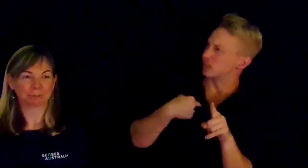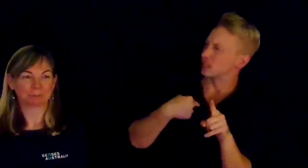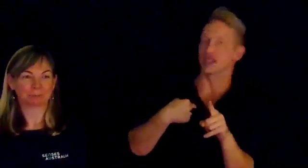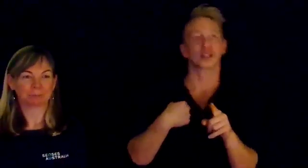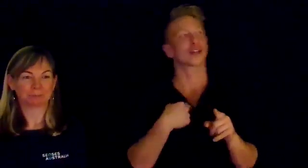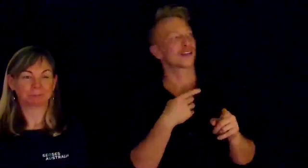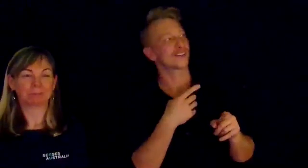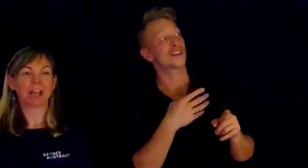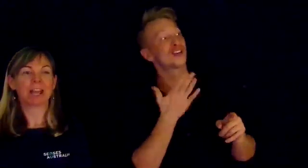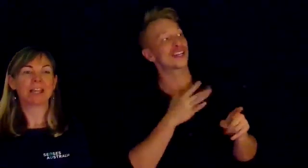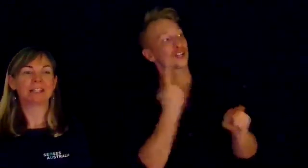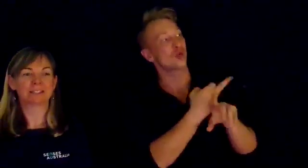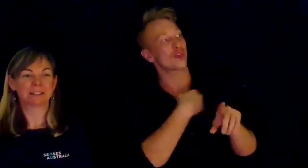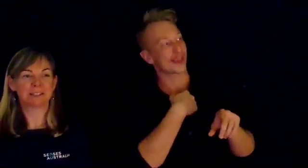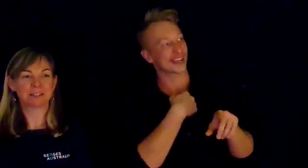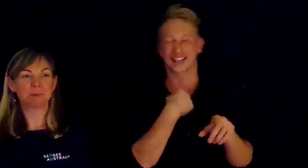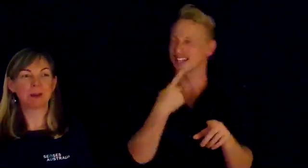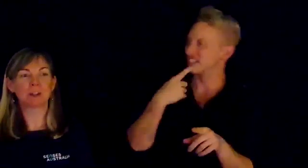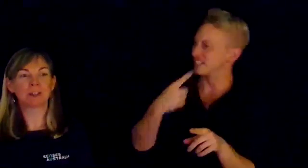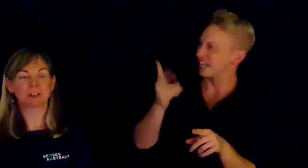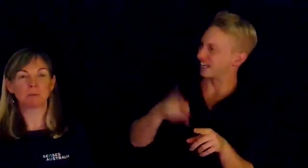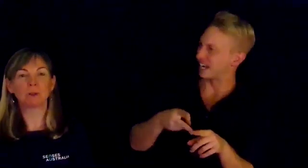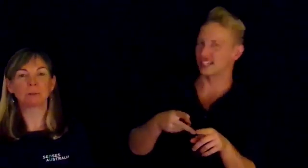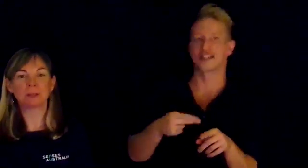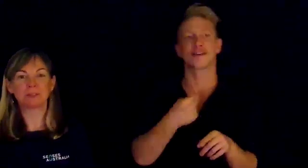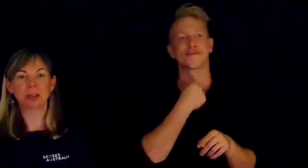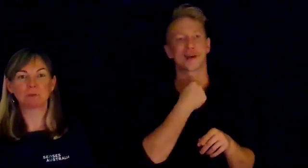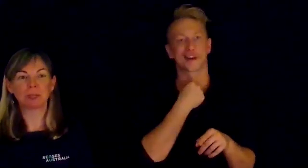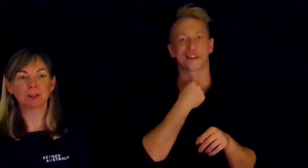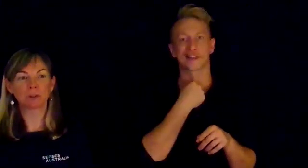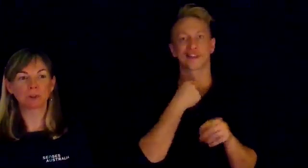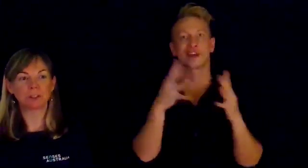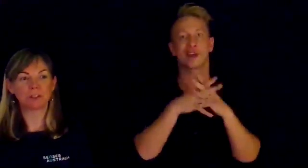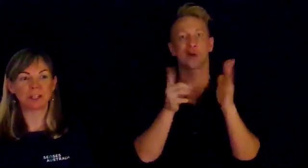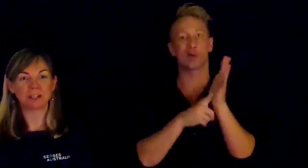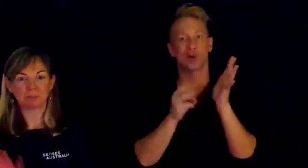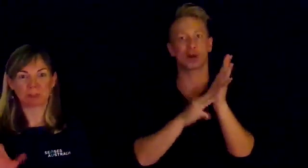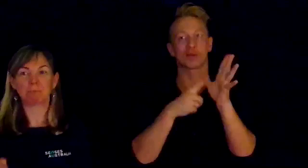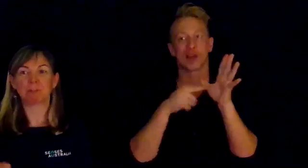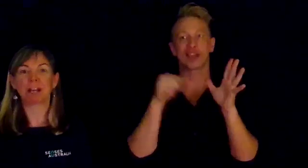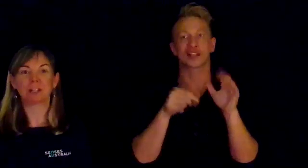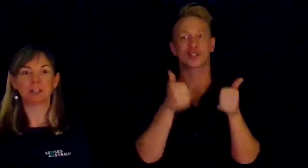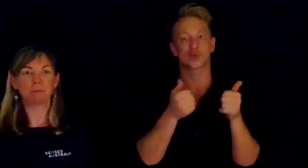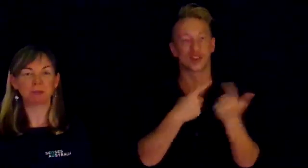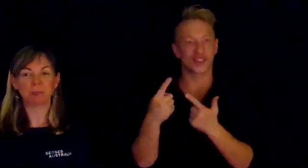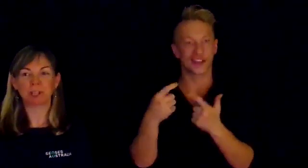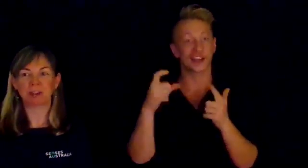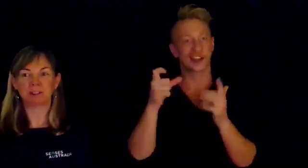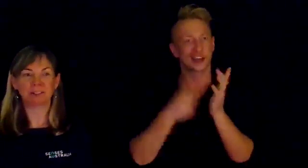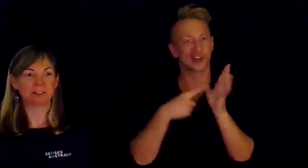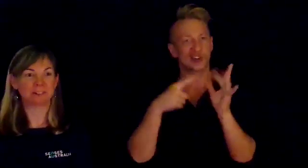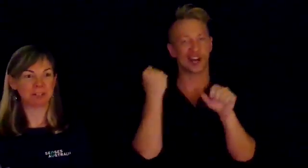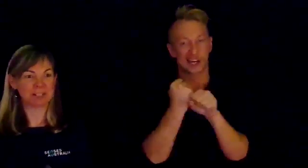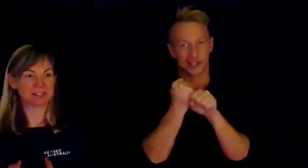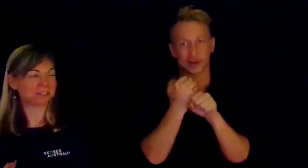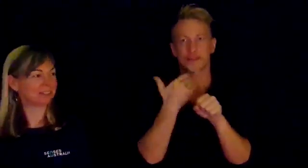am. I know she must. It's Meredith. That would be a good thing. Craig, can you mute